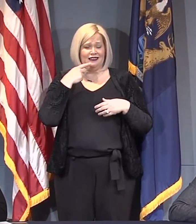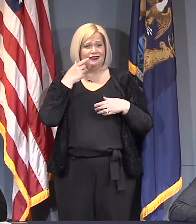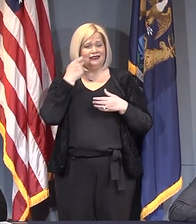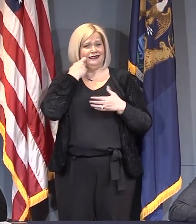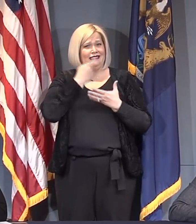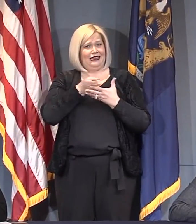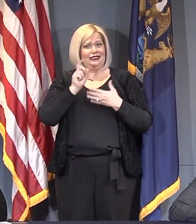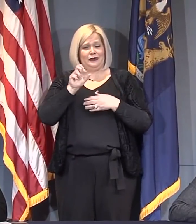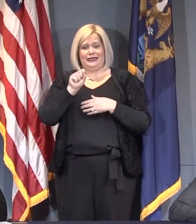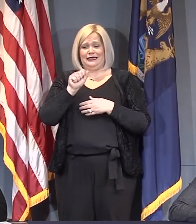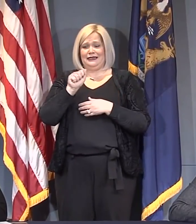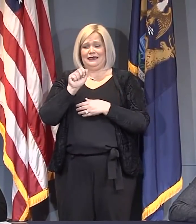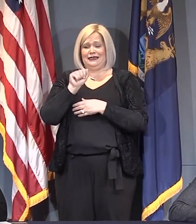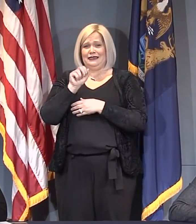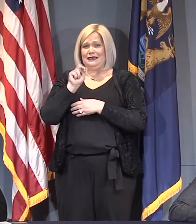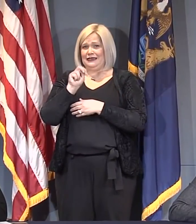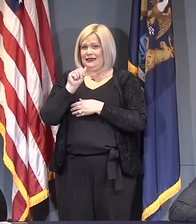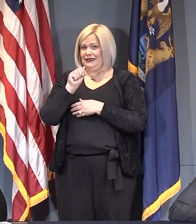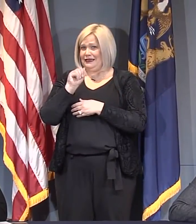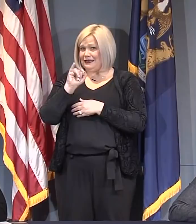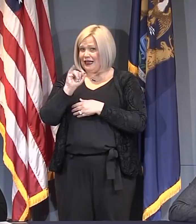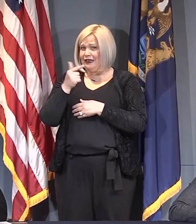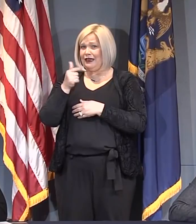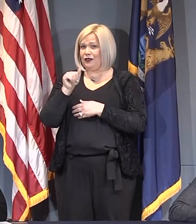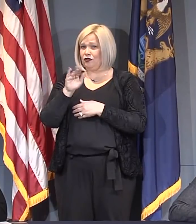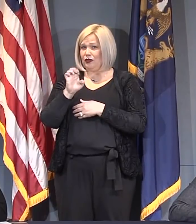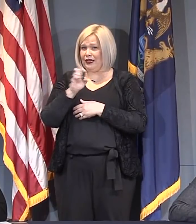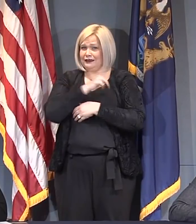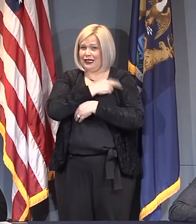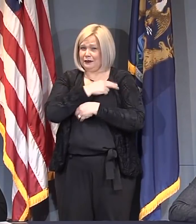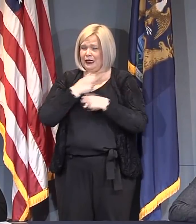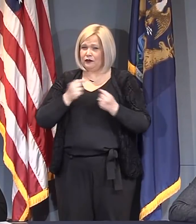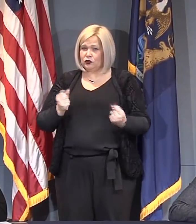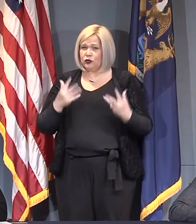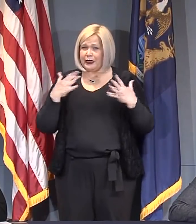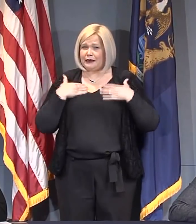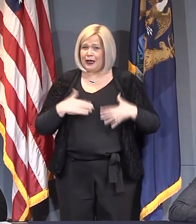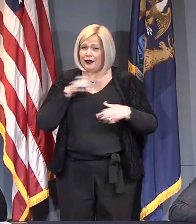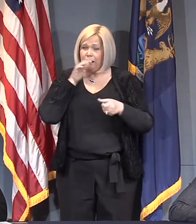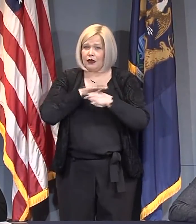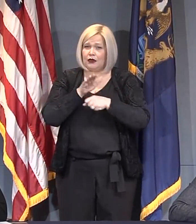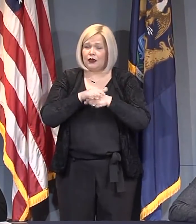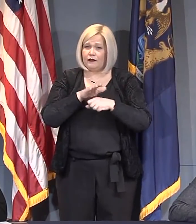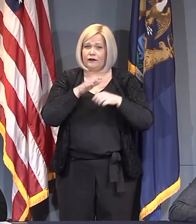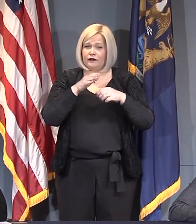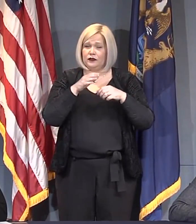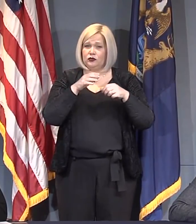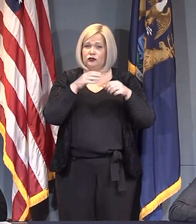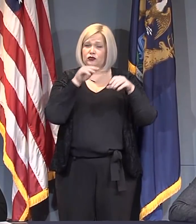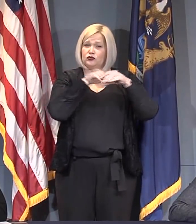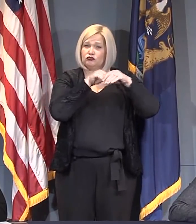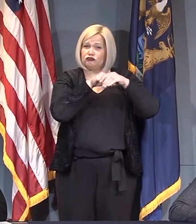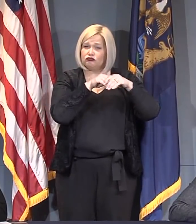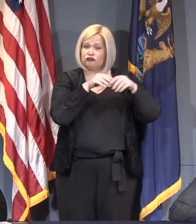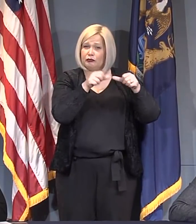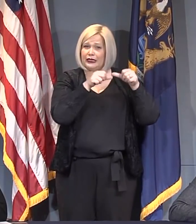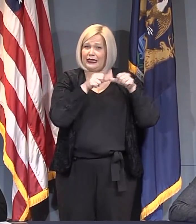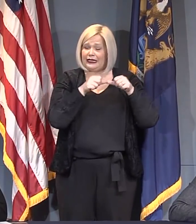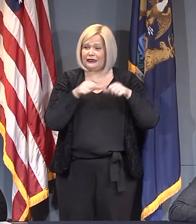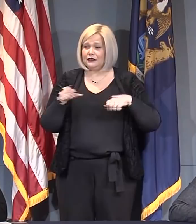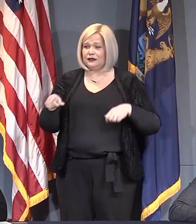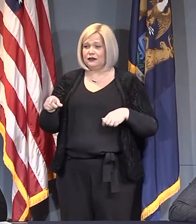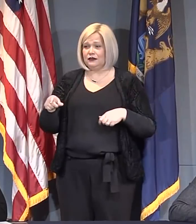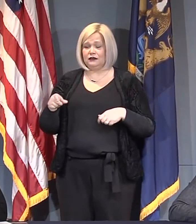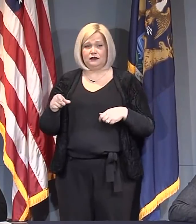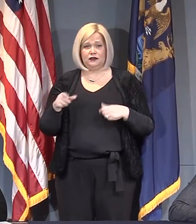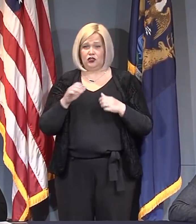weekend before they published. What's your reaction to seeing those photos, and is the state doing anything about this? I think my reactions seeing them are the same